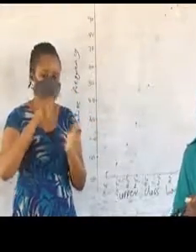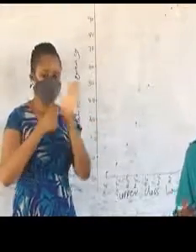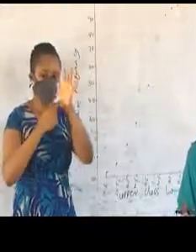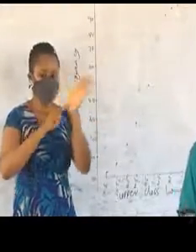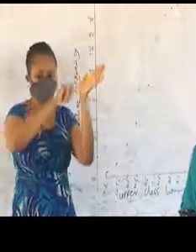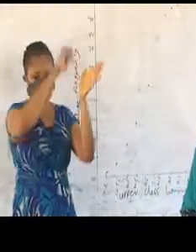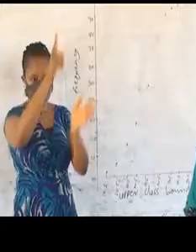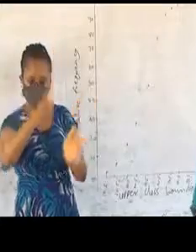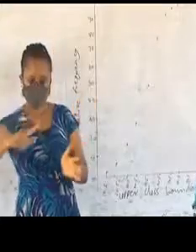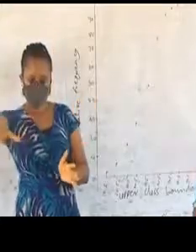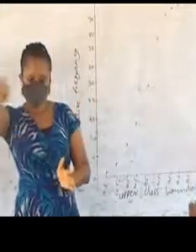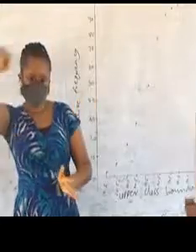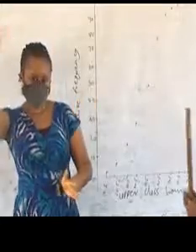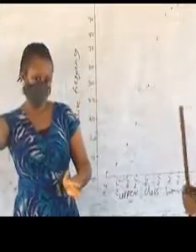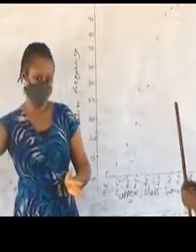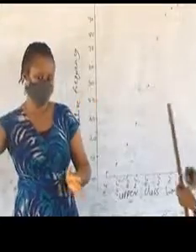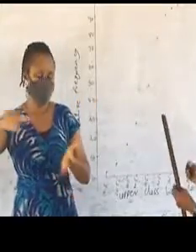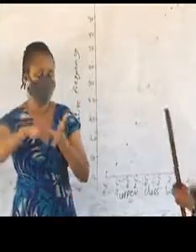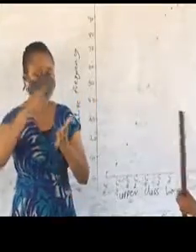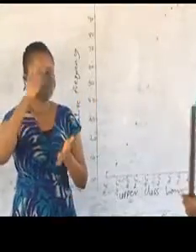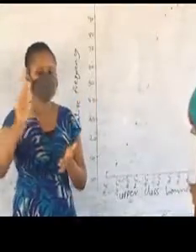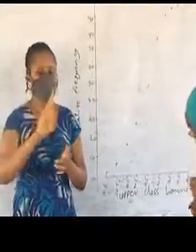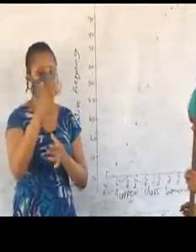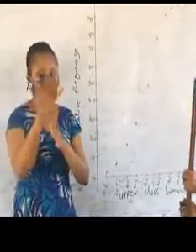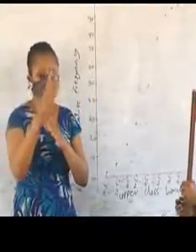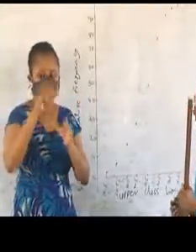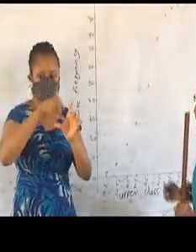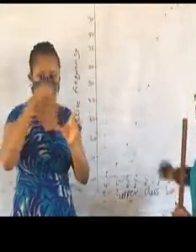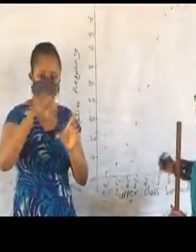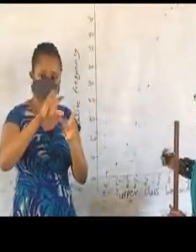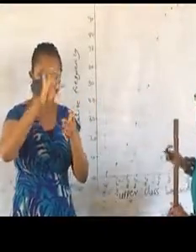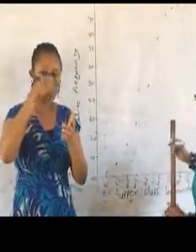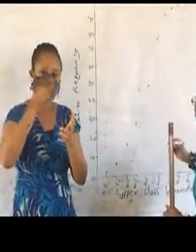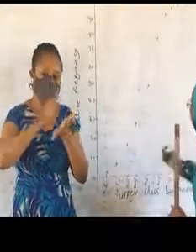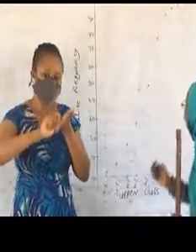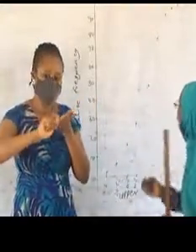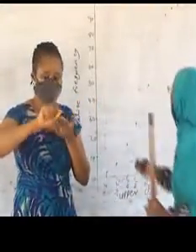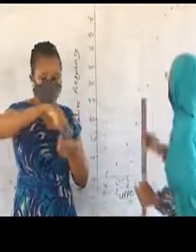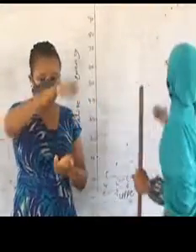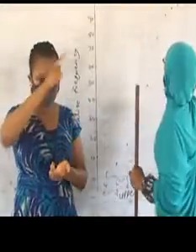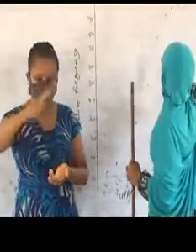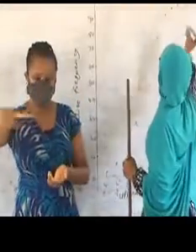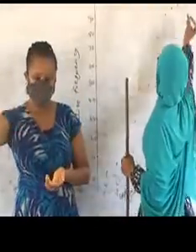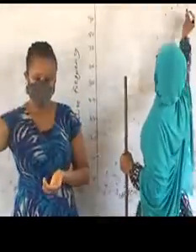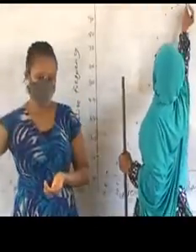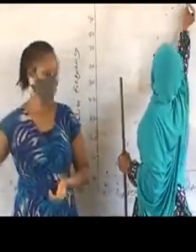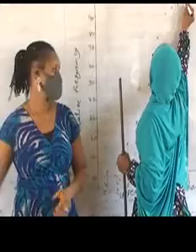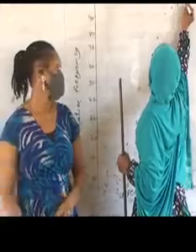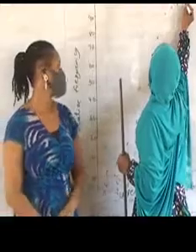the required curve. So you use your free hand to draw, to connect your points like